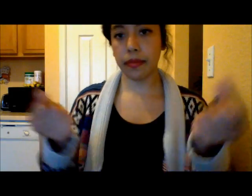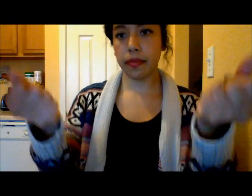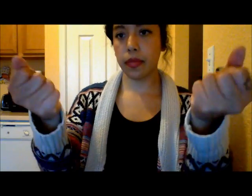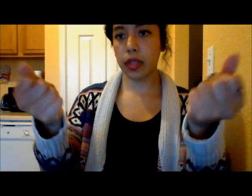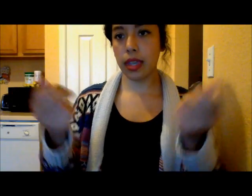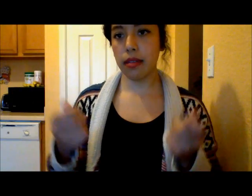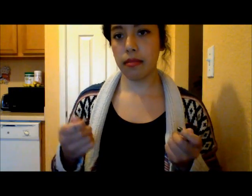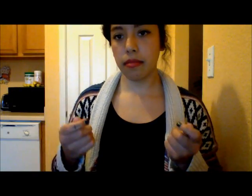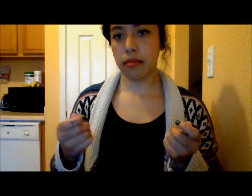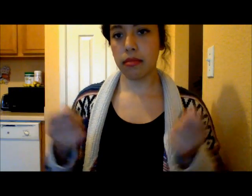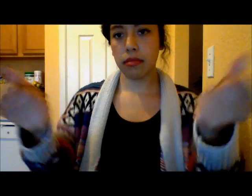Okay.